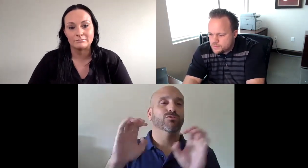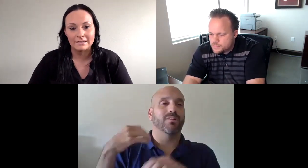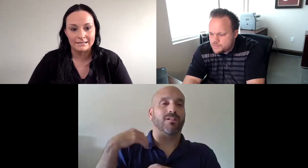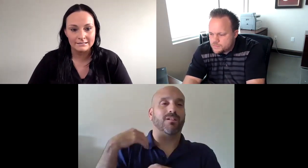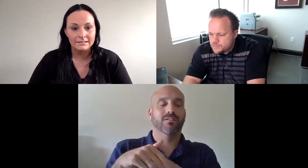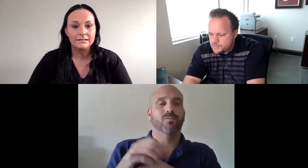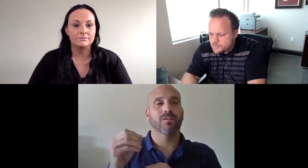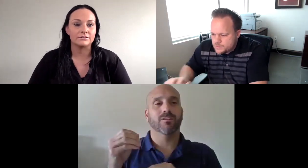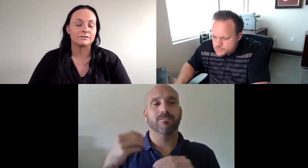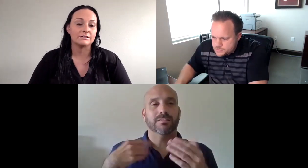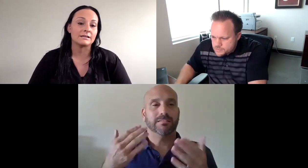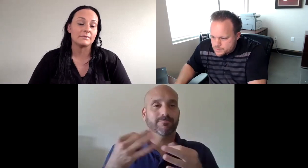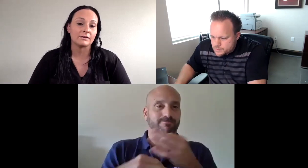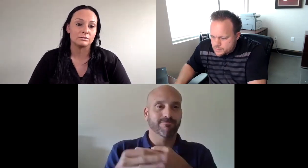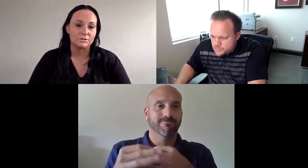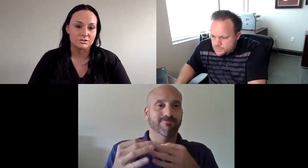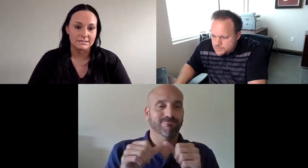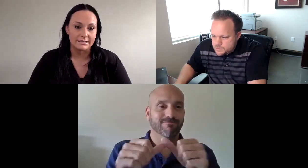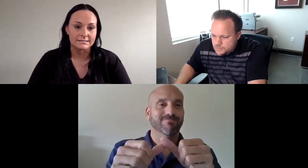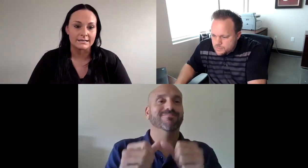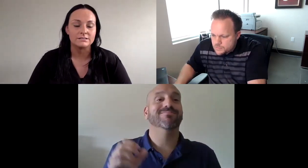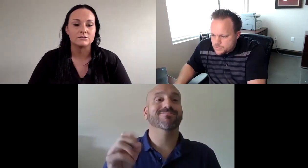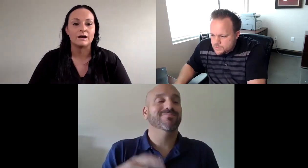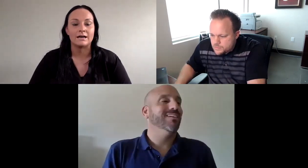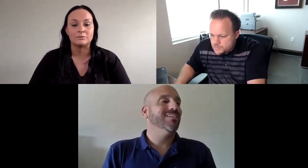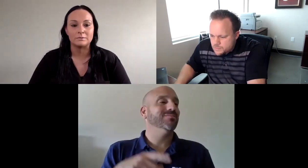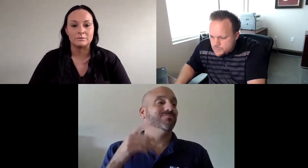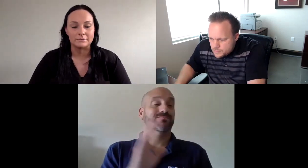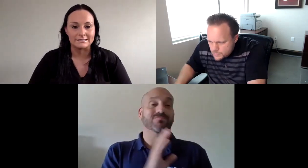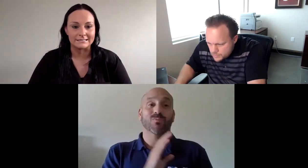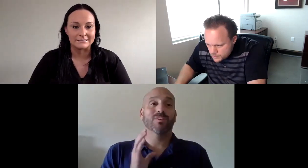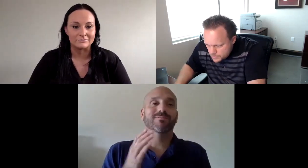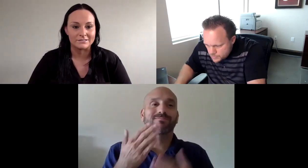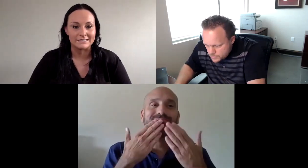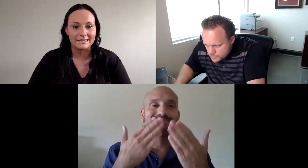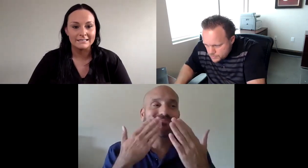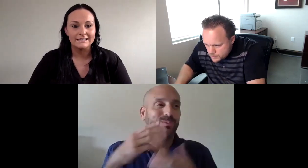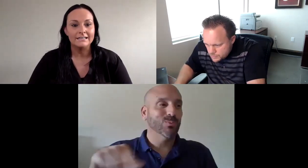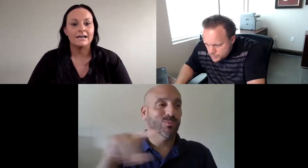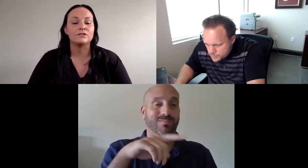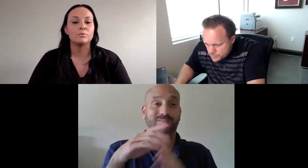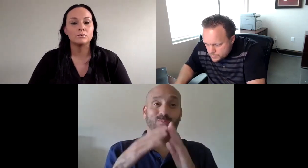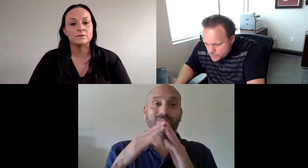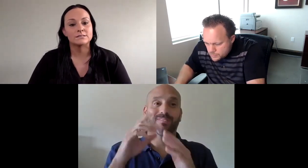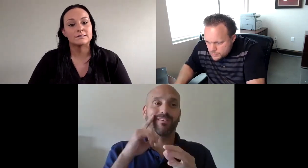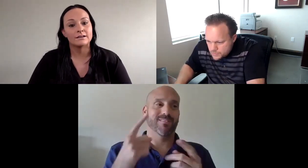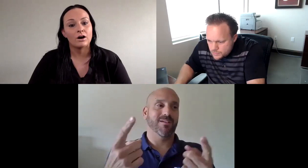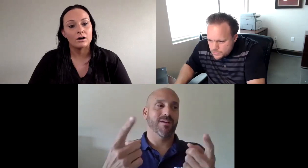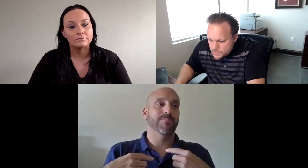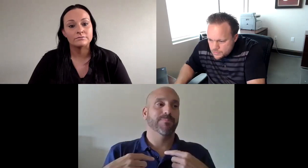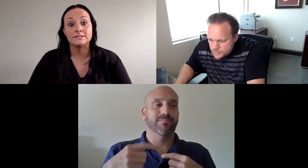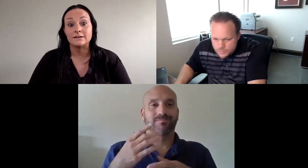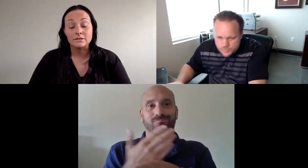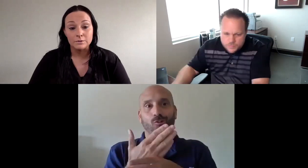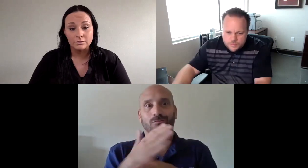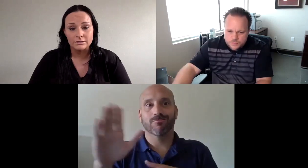it. He had a medical emergency last night, so I will be replacing him for today. The board wants to thank all of the deaf community for